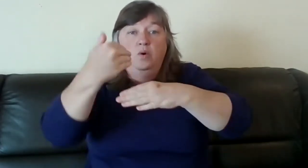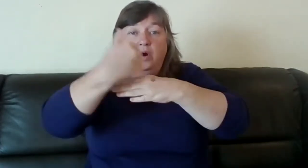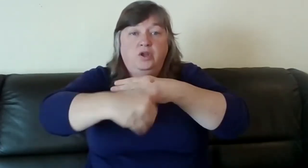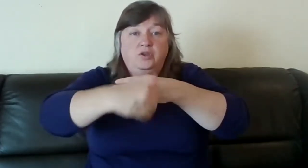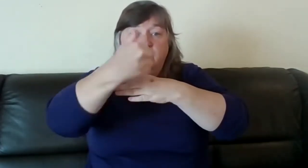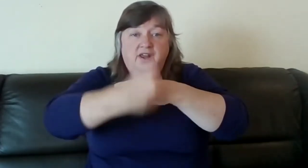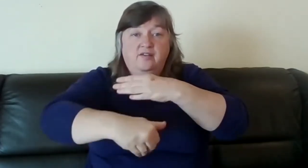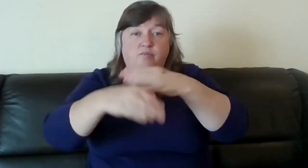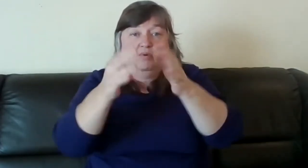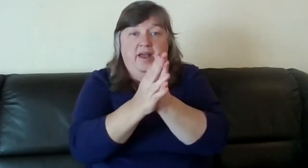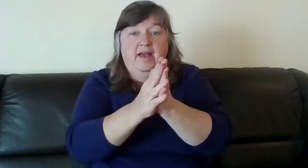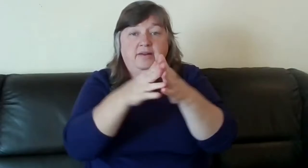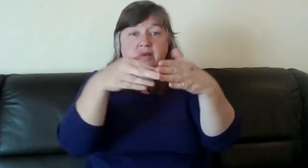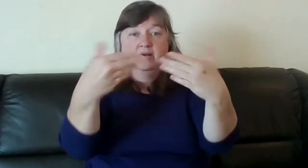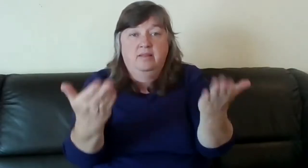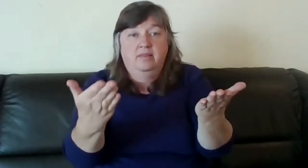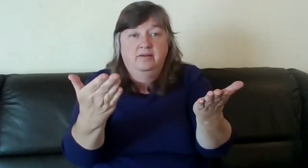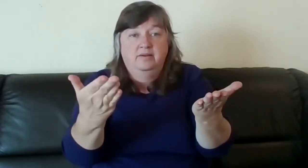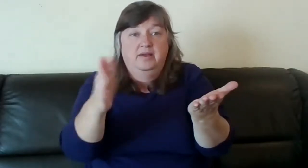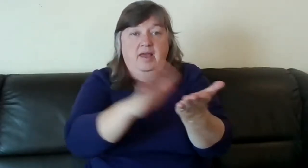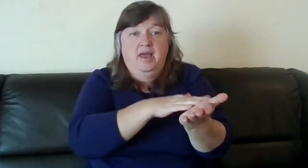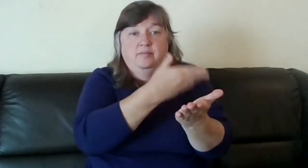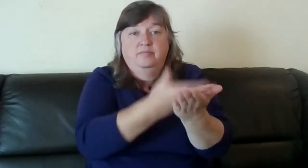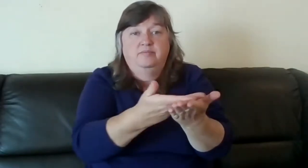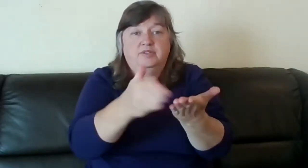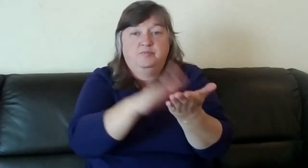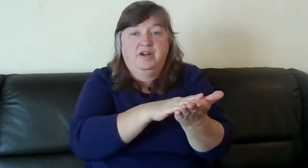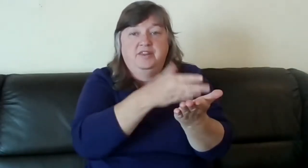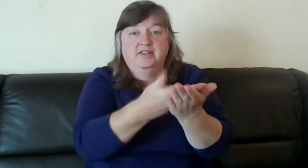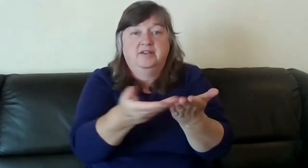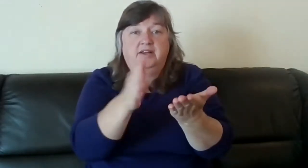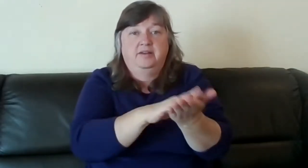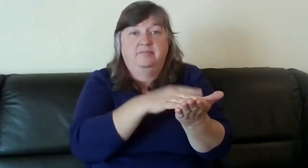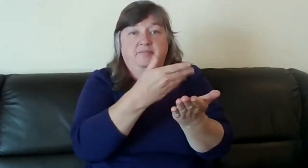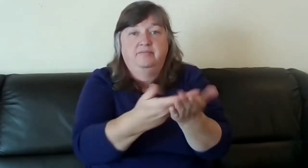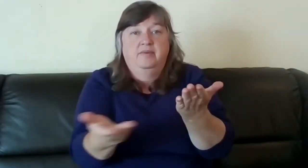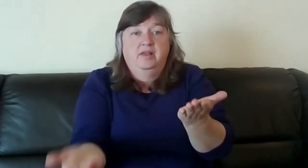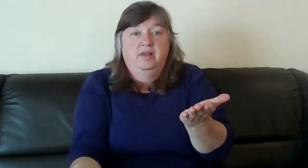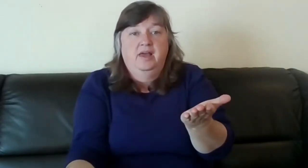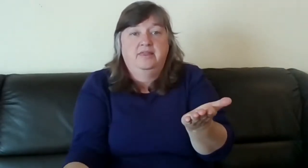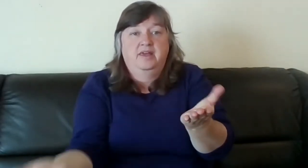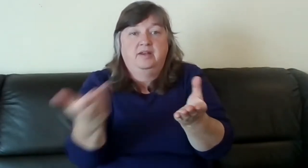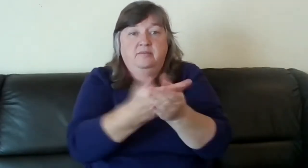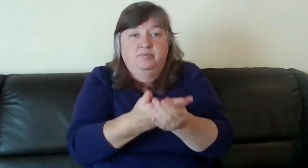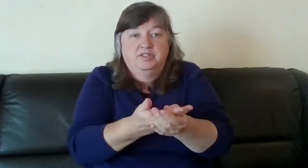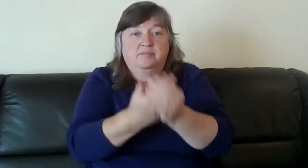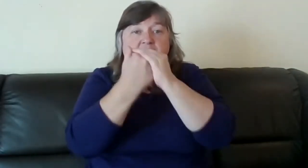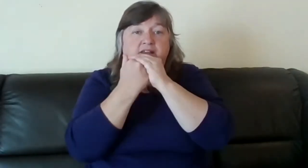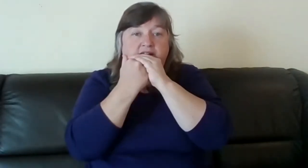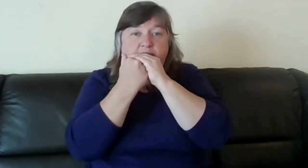or you could have bread and spread things on it, and then put something in and make